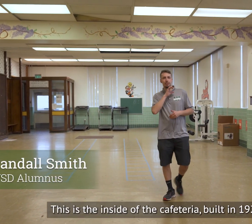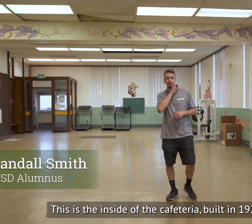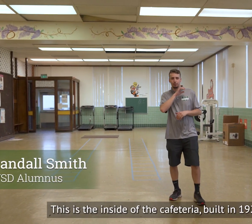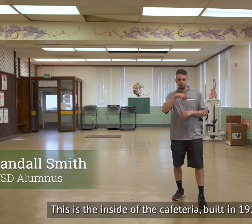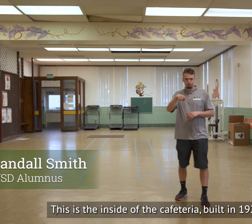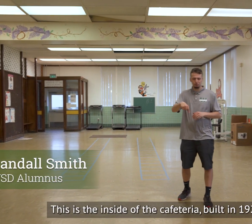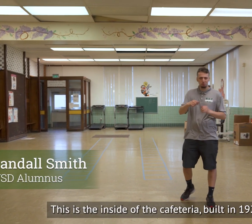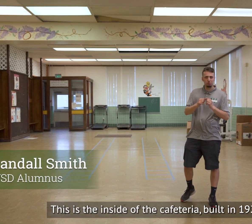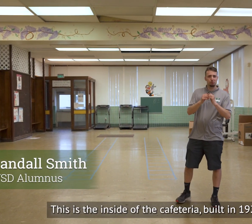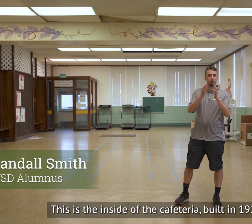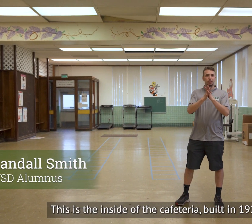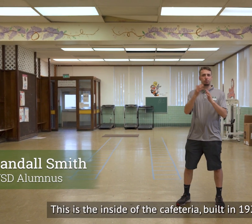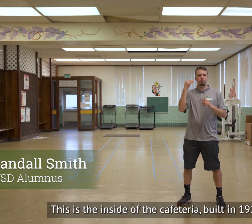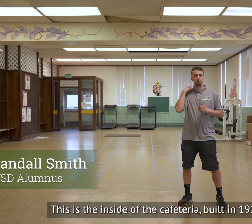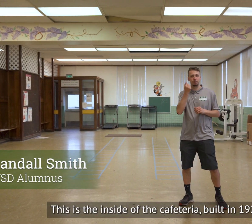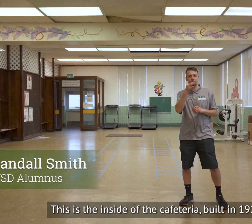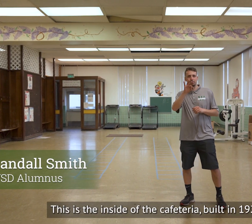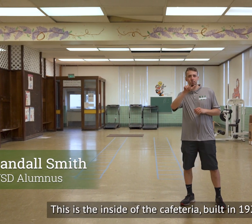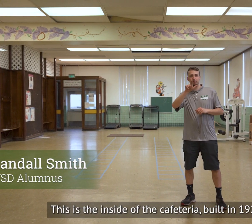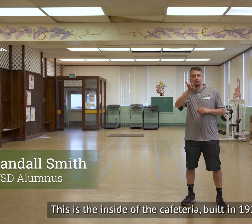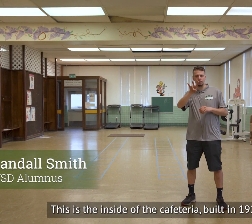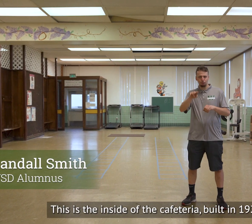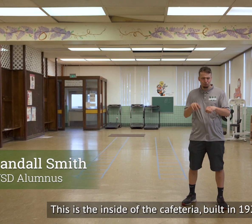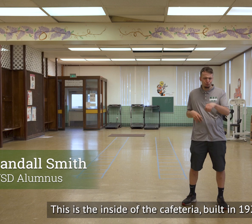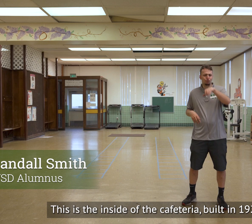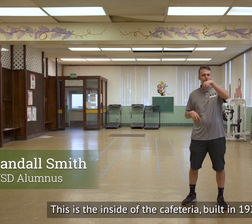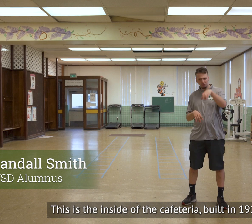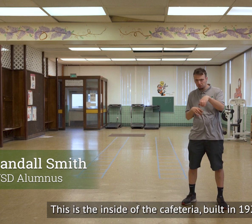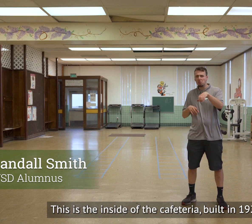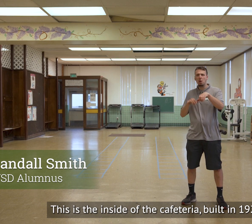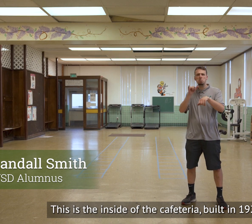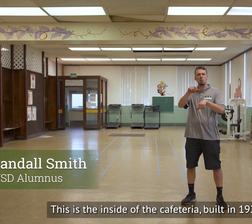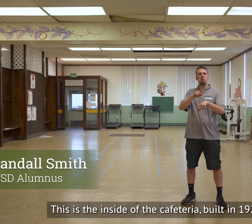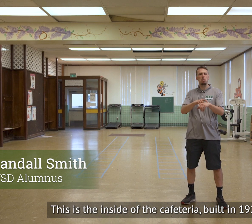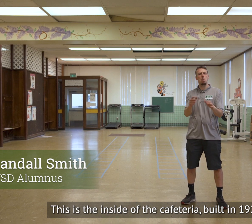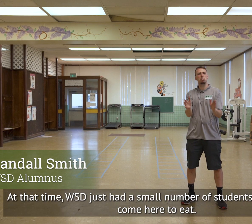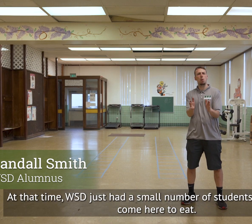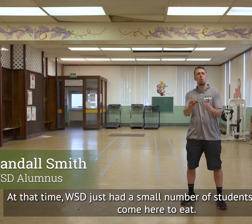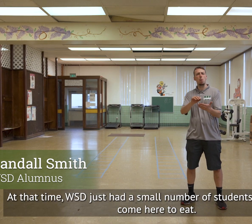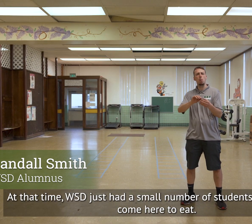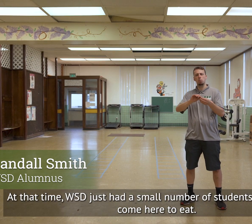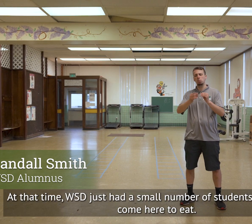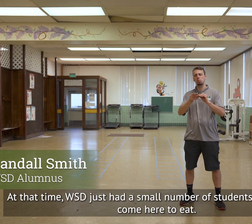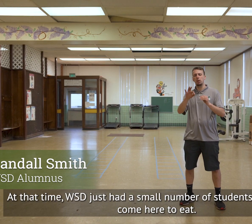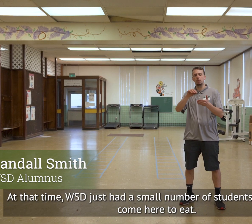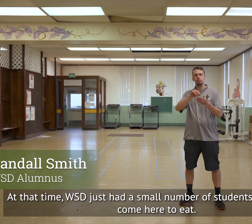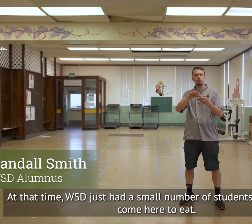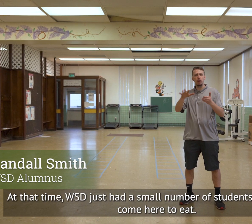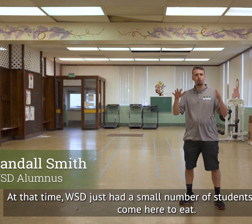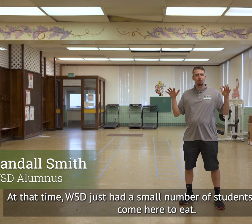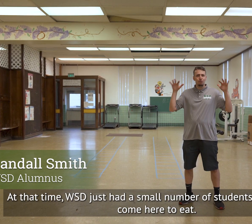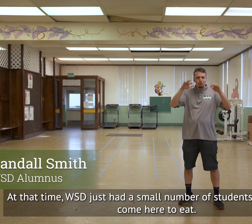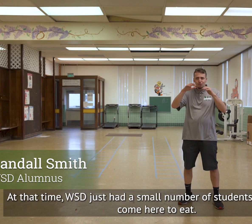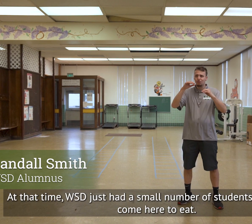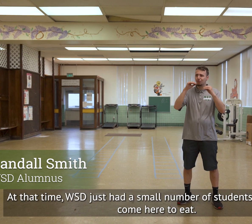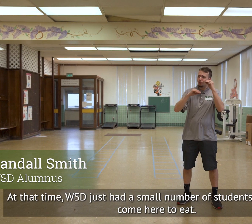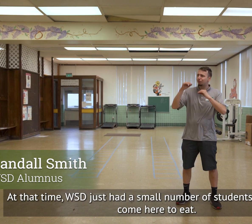This is the inside of the cafeteria, built in 1927. At that time, WSD just had a small number